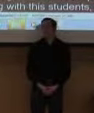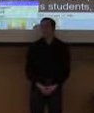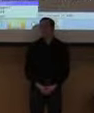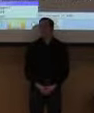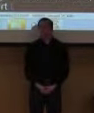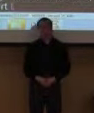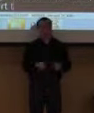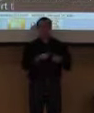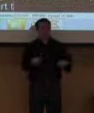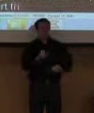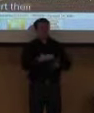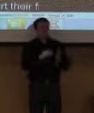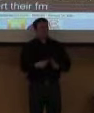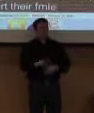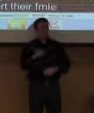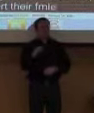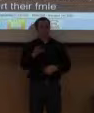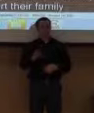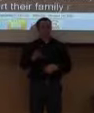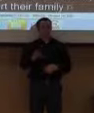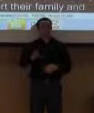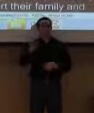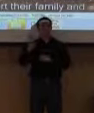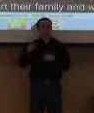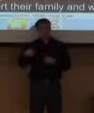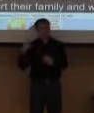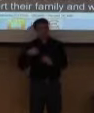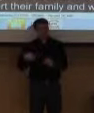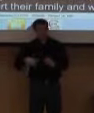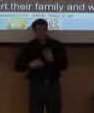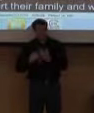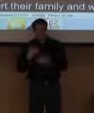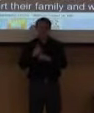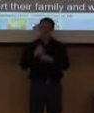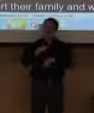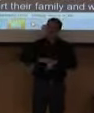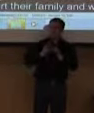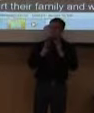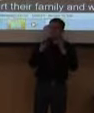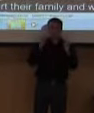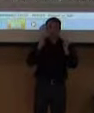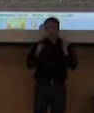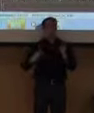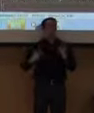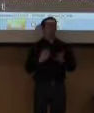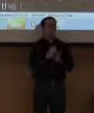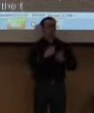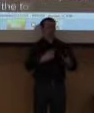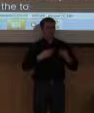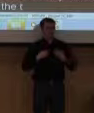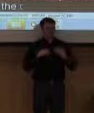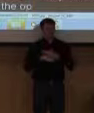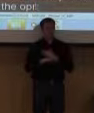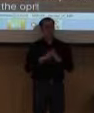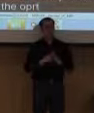But this student, when they found out about the opportunity to join the project and get some online tutoring, they readily accepted. And